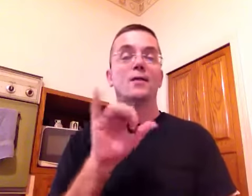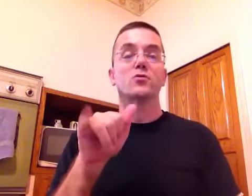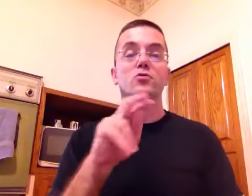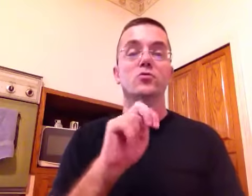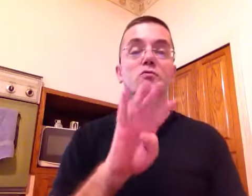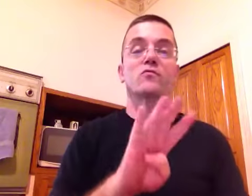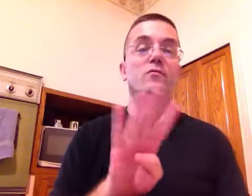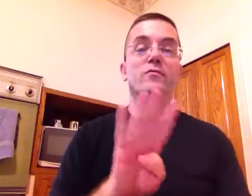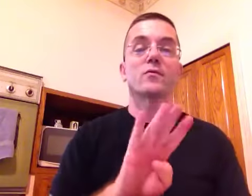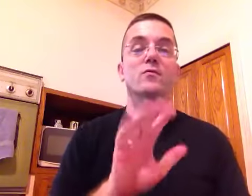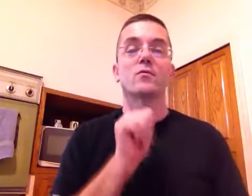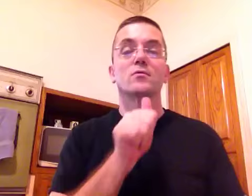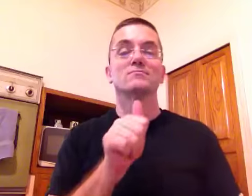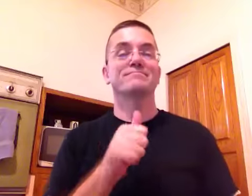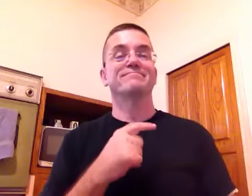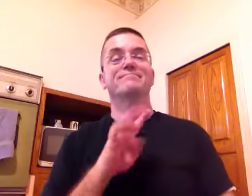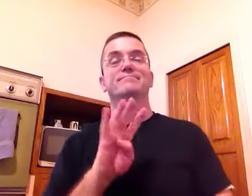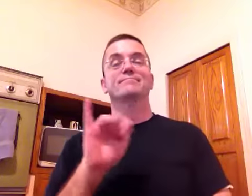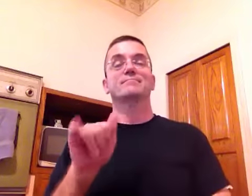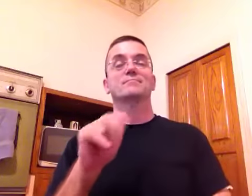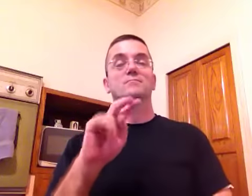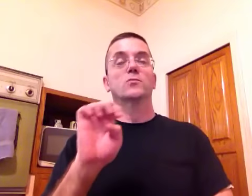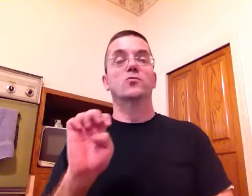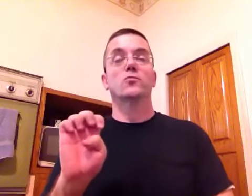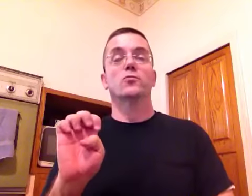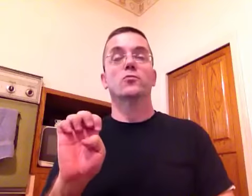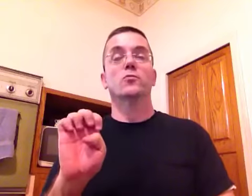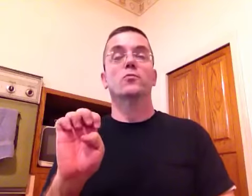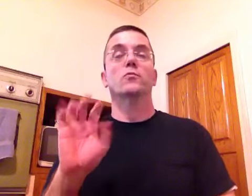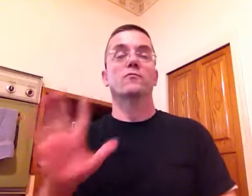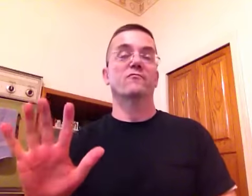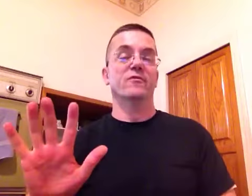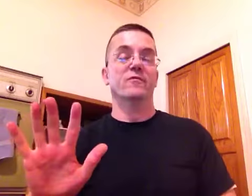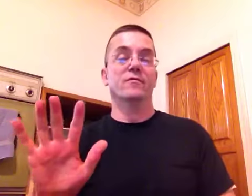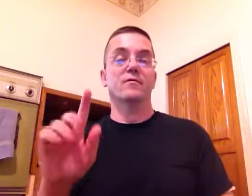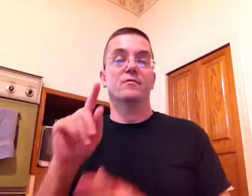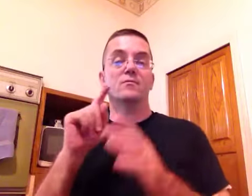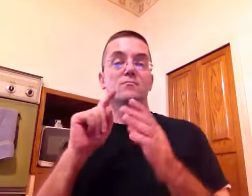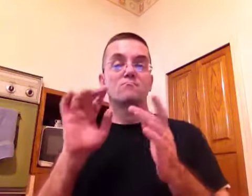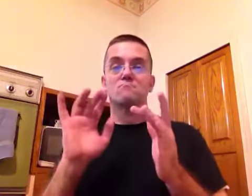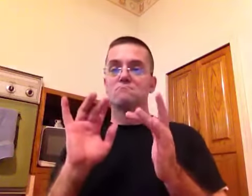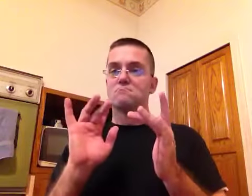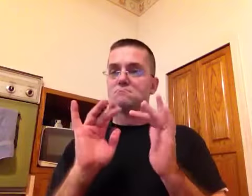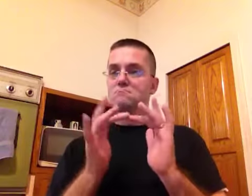the new Financial Peace University. Behind-the-scenes footage, live chat with our team, giveaways. Go to